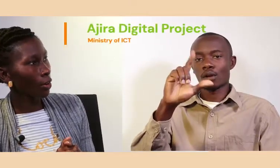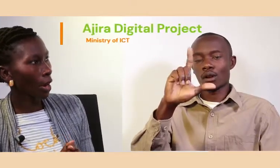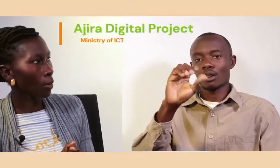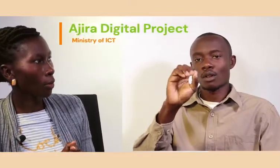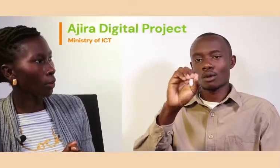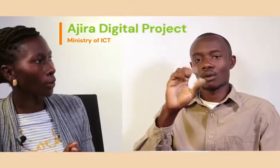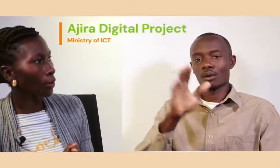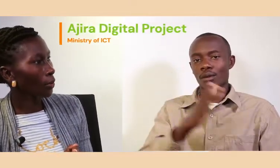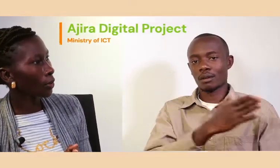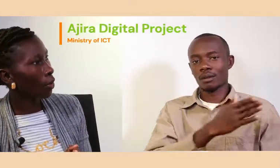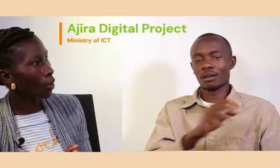Namolo